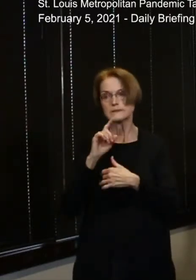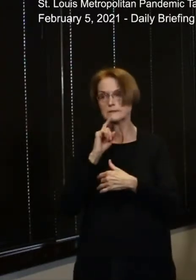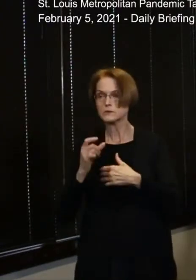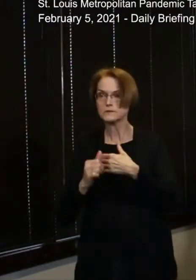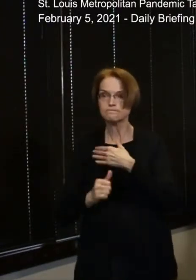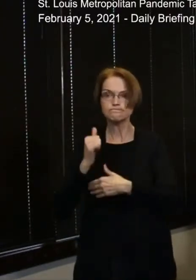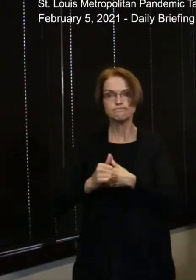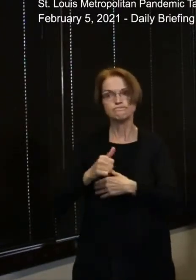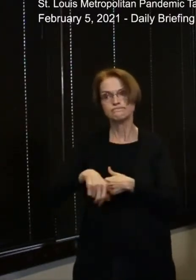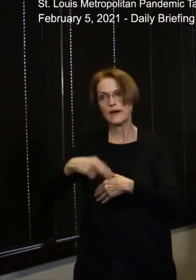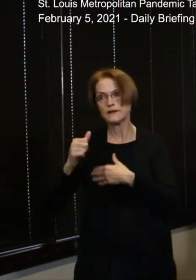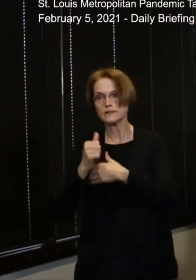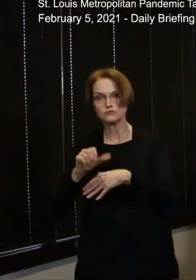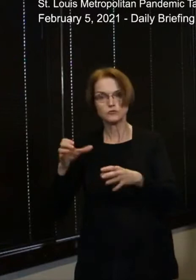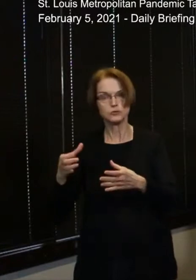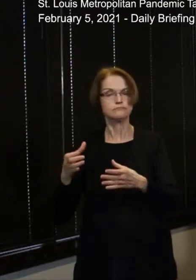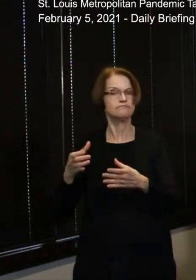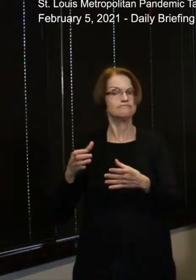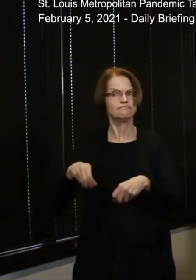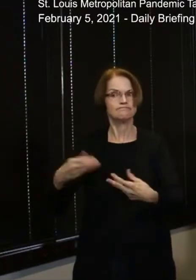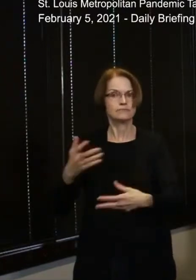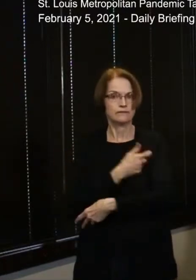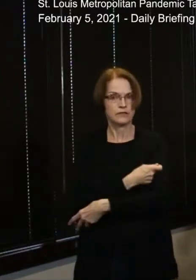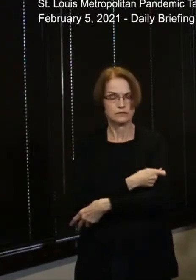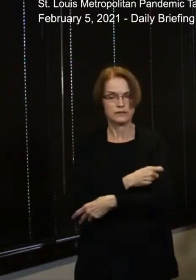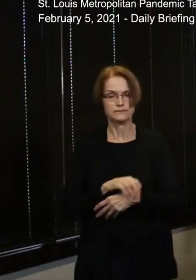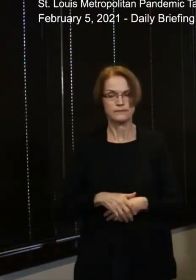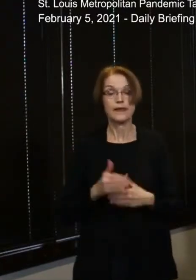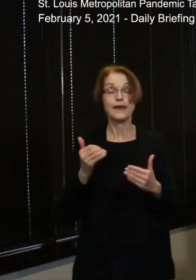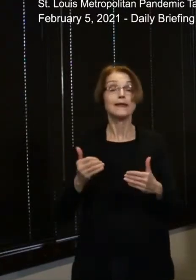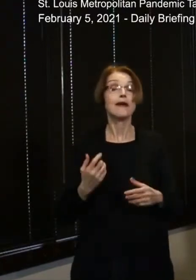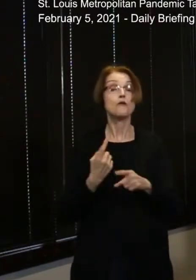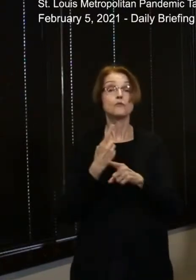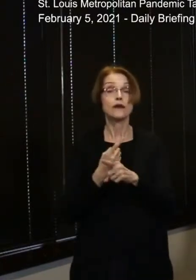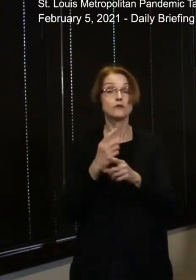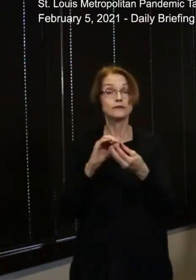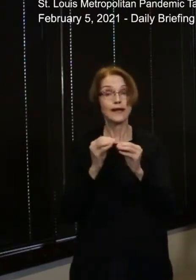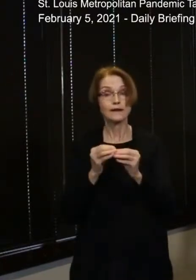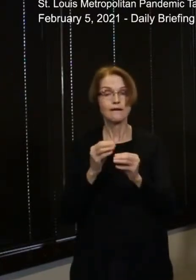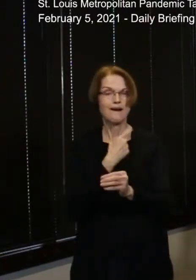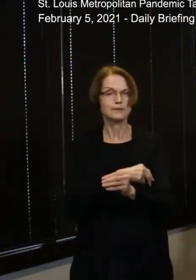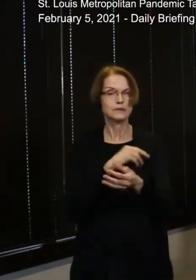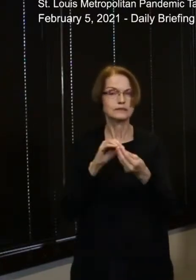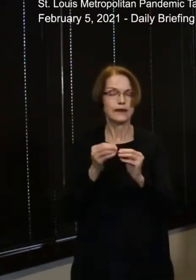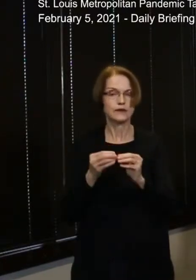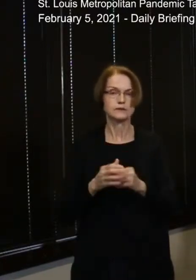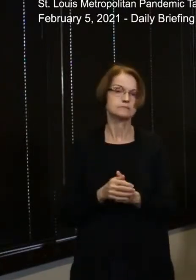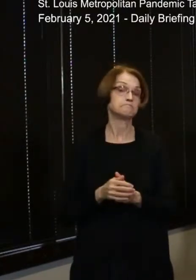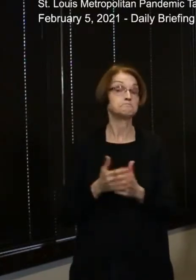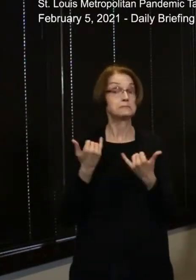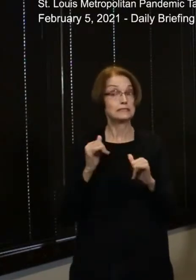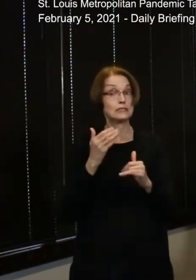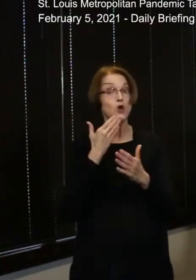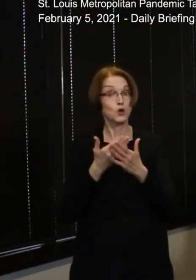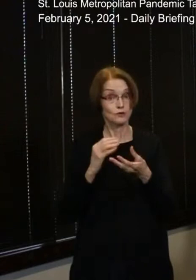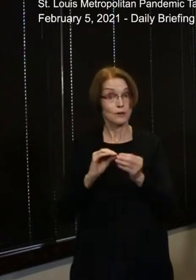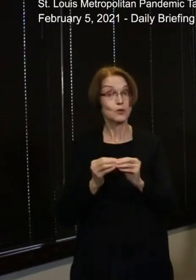So let's move on now to our regular data that we share with everybody, the hospital's data, and it's still looking good.